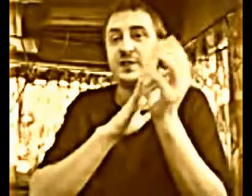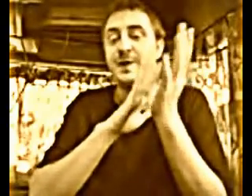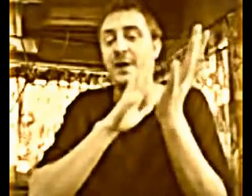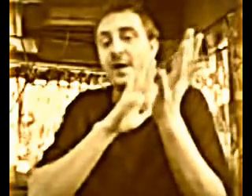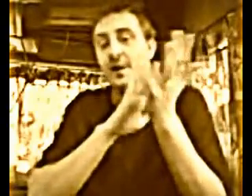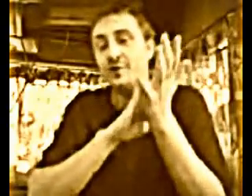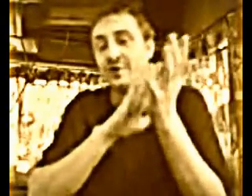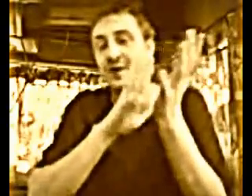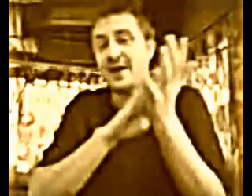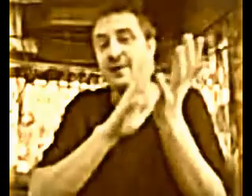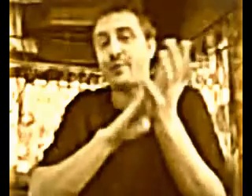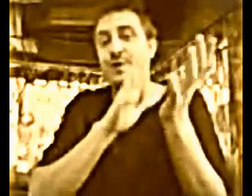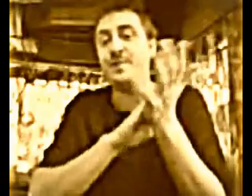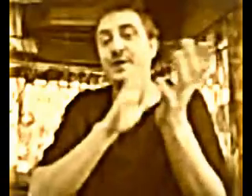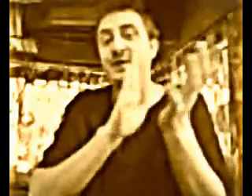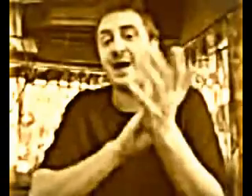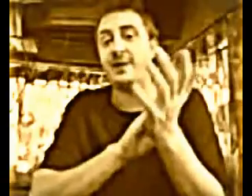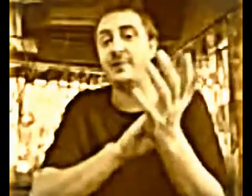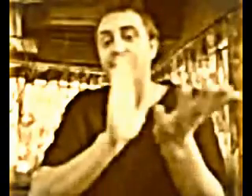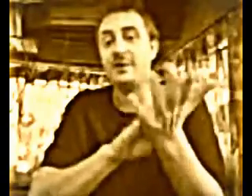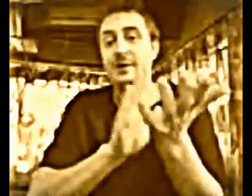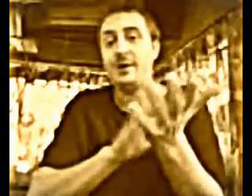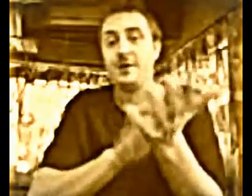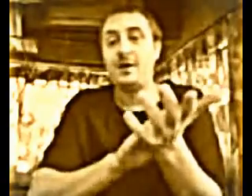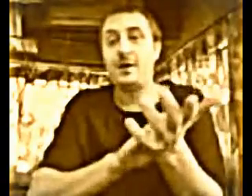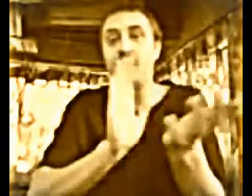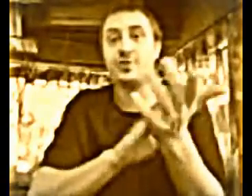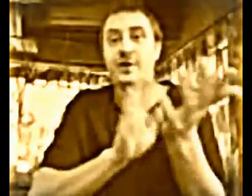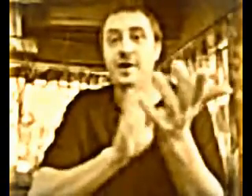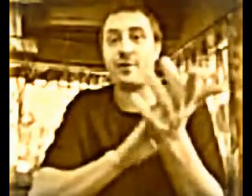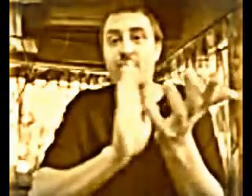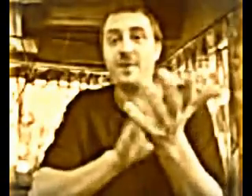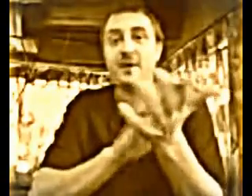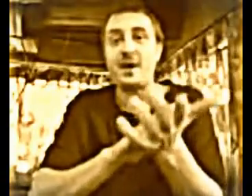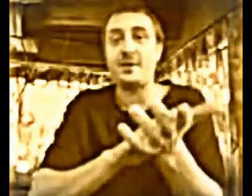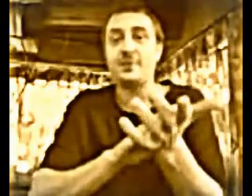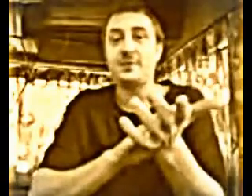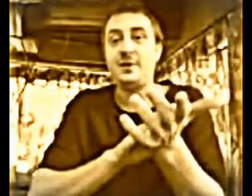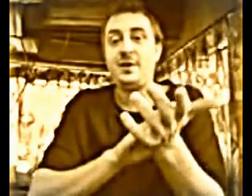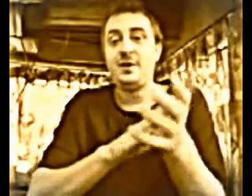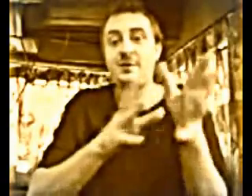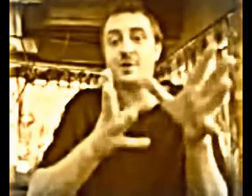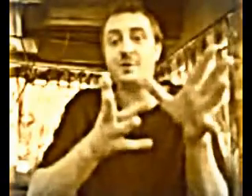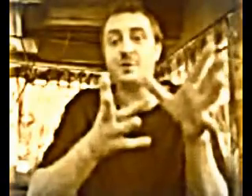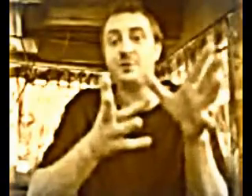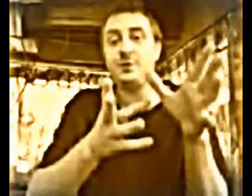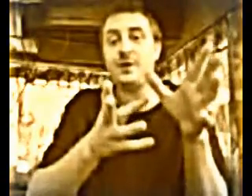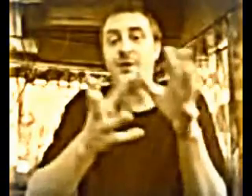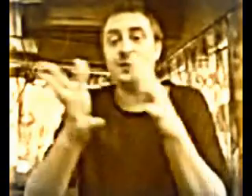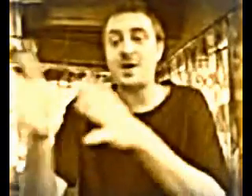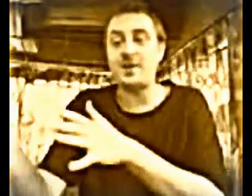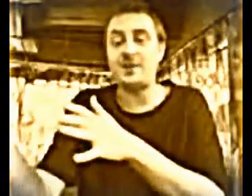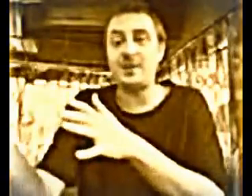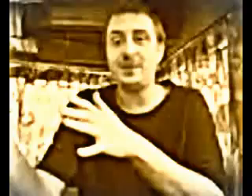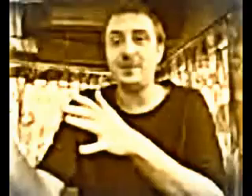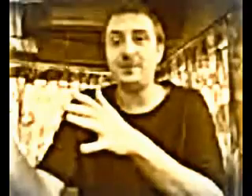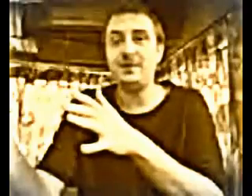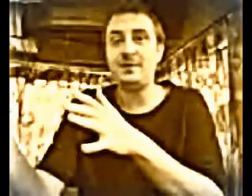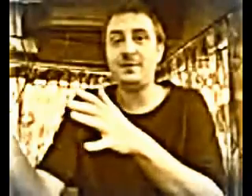by $193 million. $193 million. So he cut